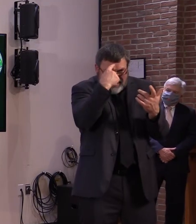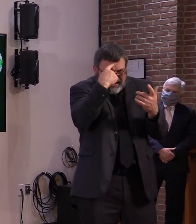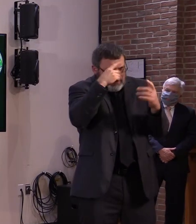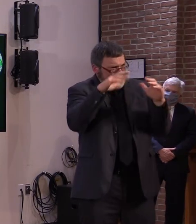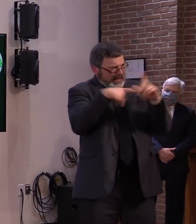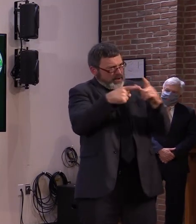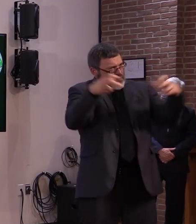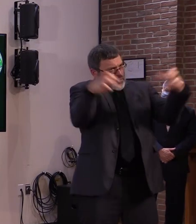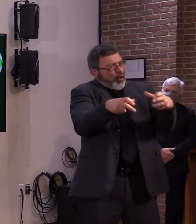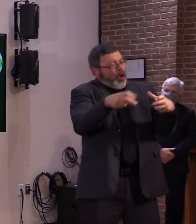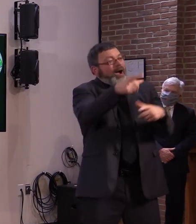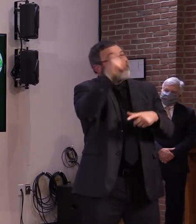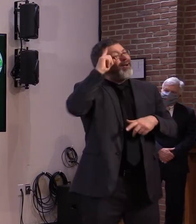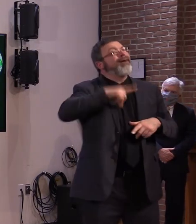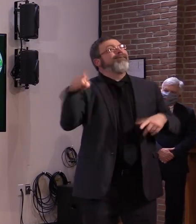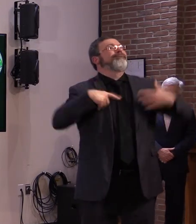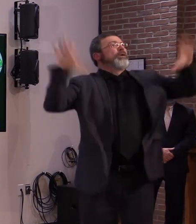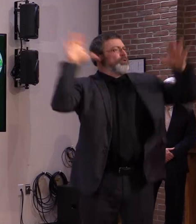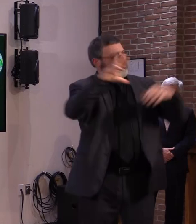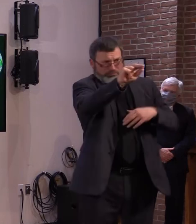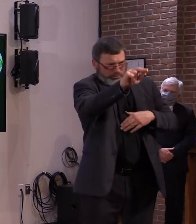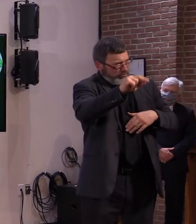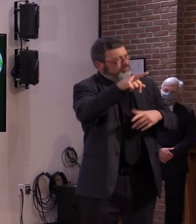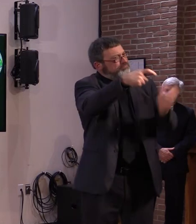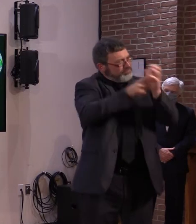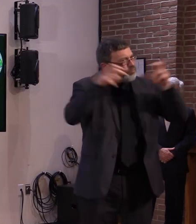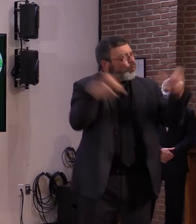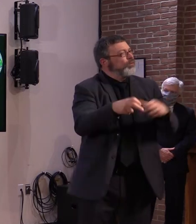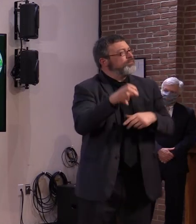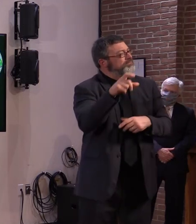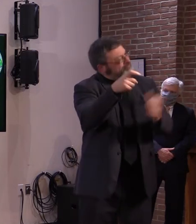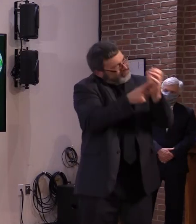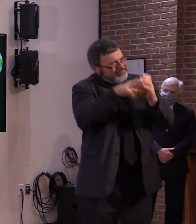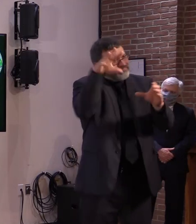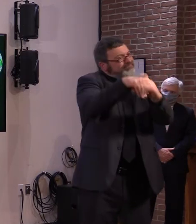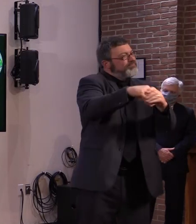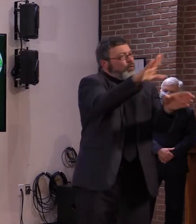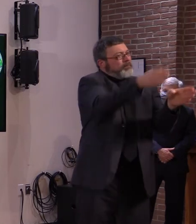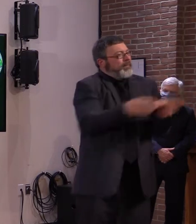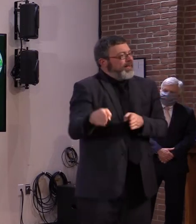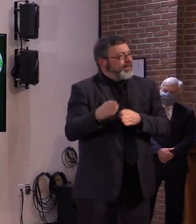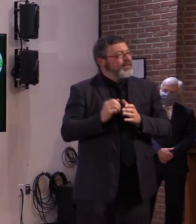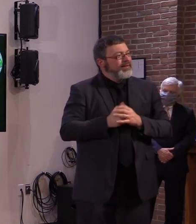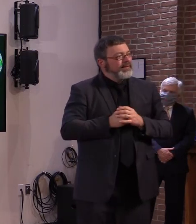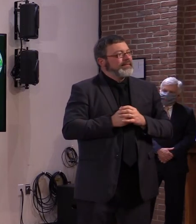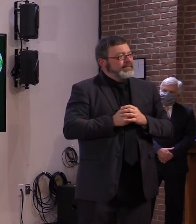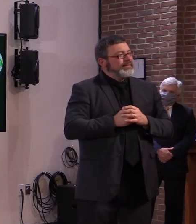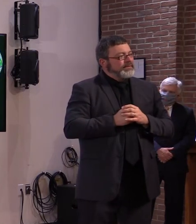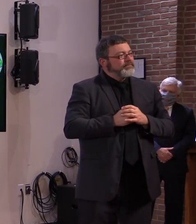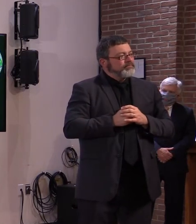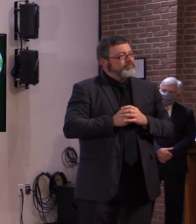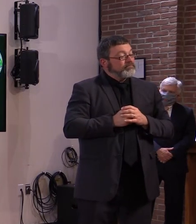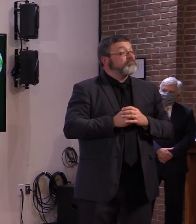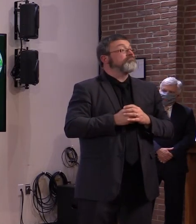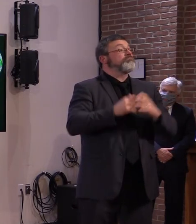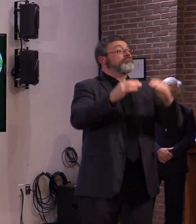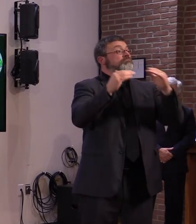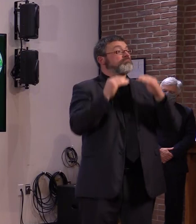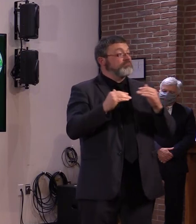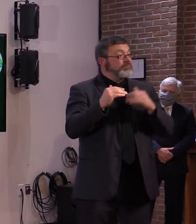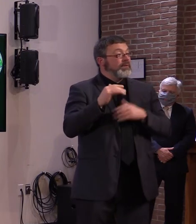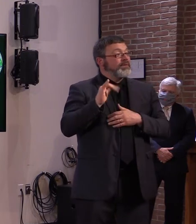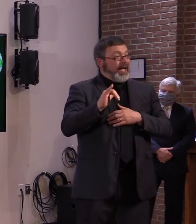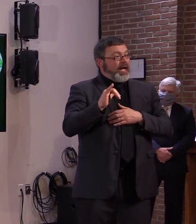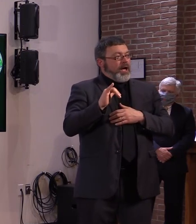a COVID talk in advance with the people you plan to visit and discuss your comfort with COVID-19 prevention steps, like when people wear